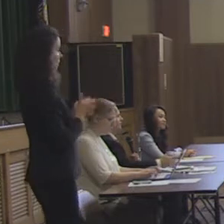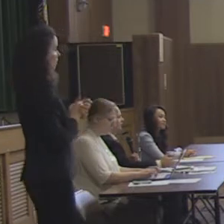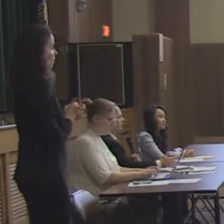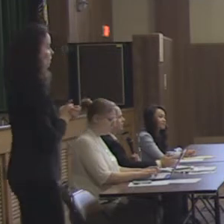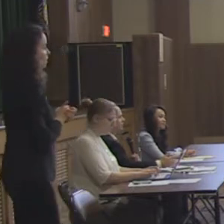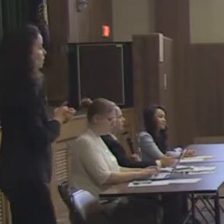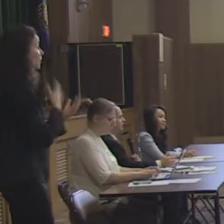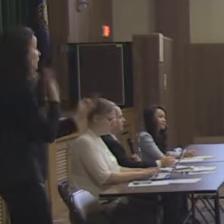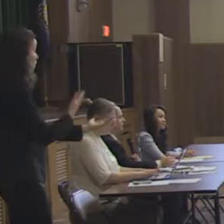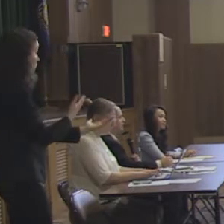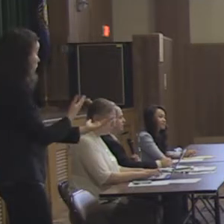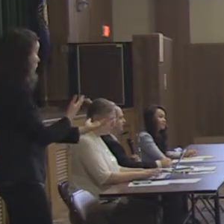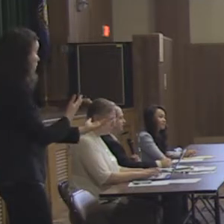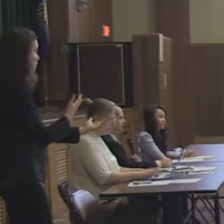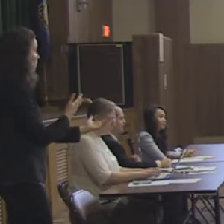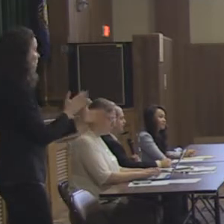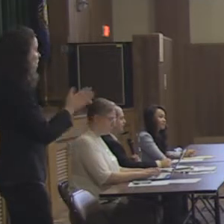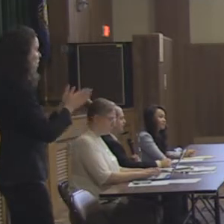Thank you very much.